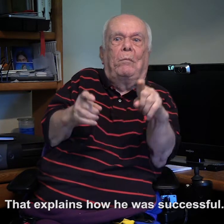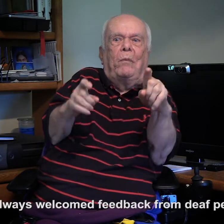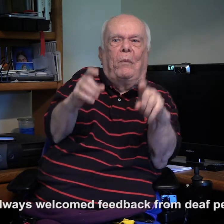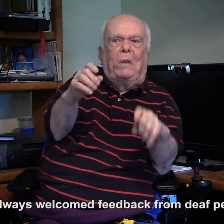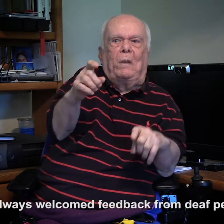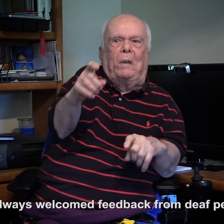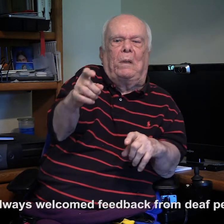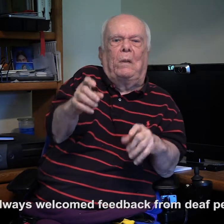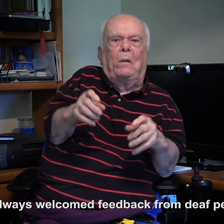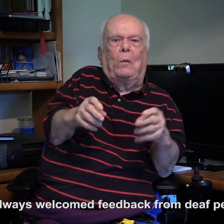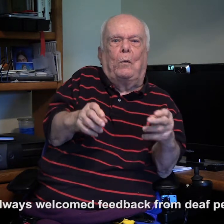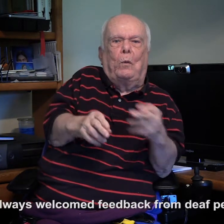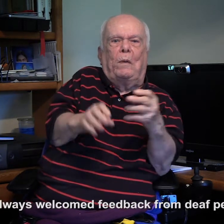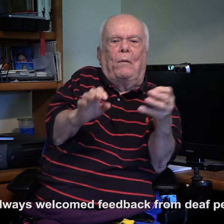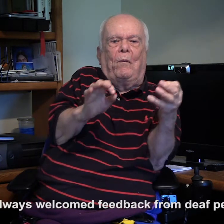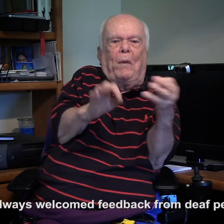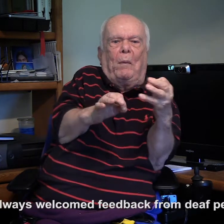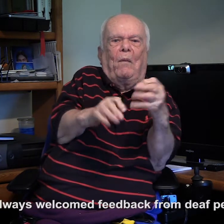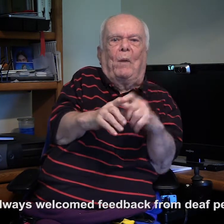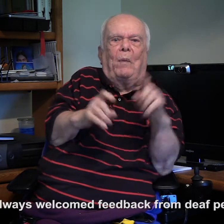He always welcomed feedback from deaf people.